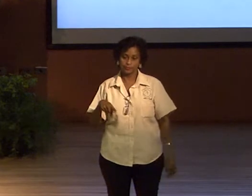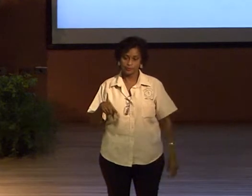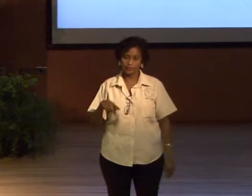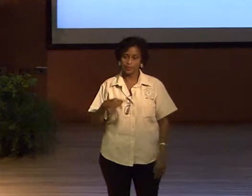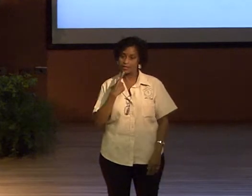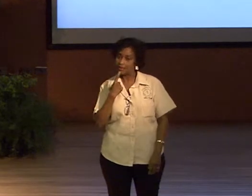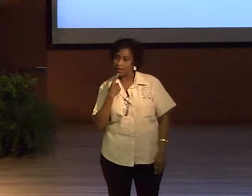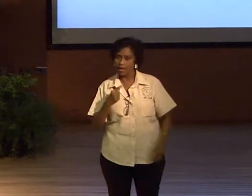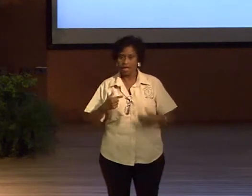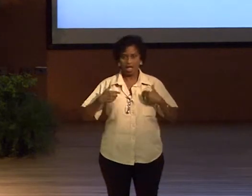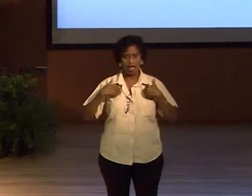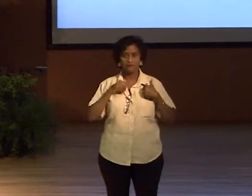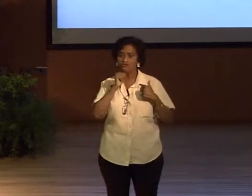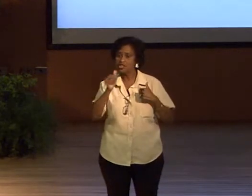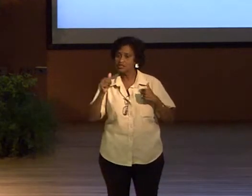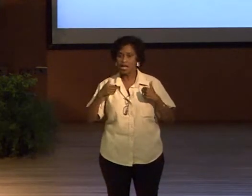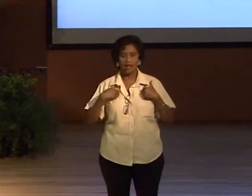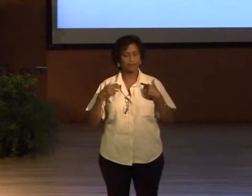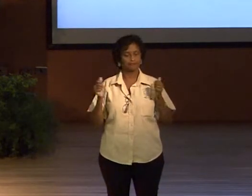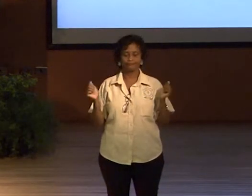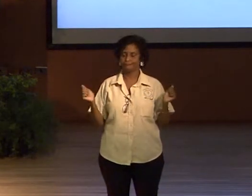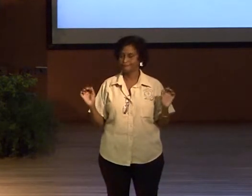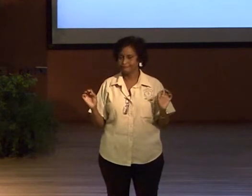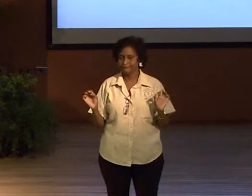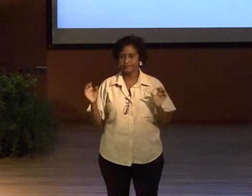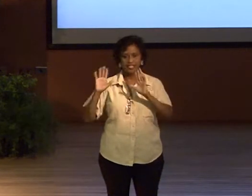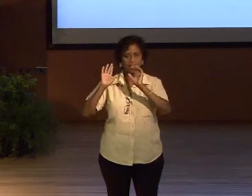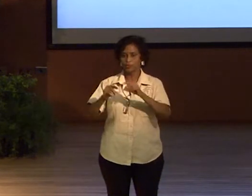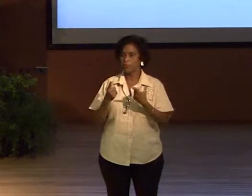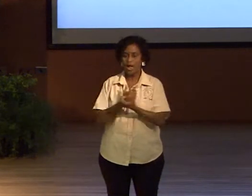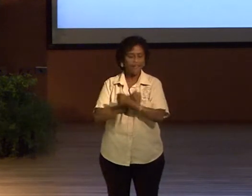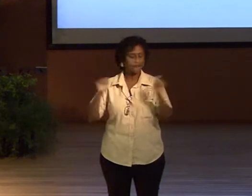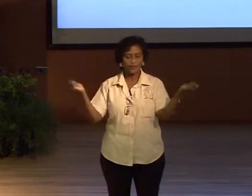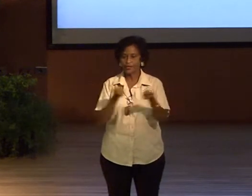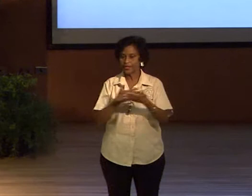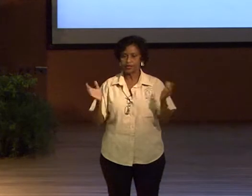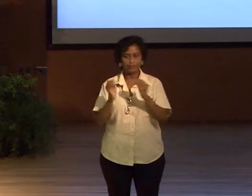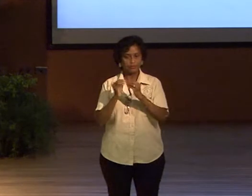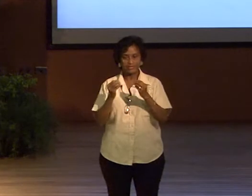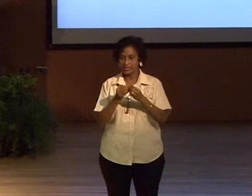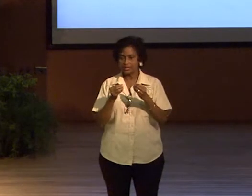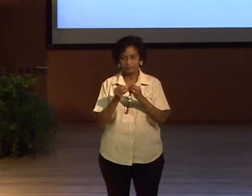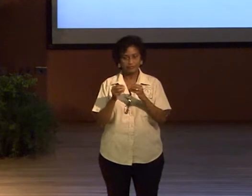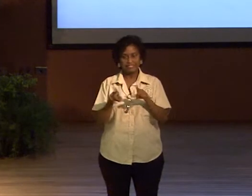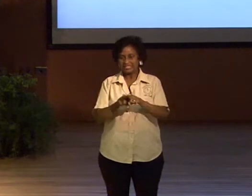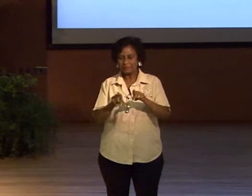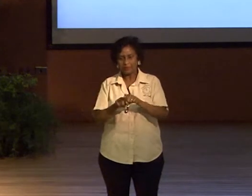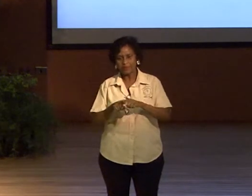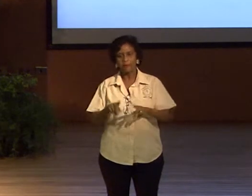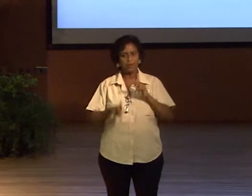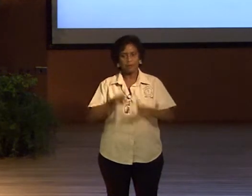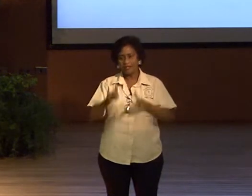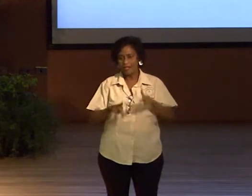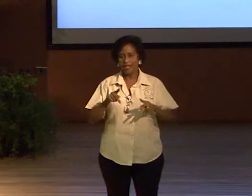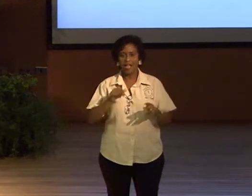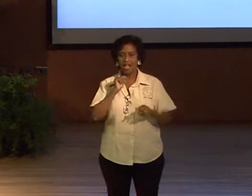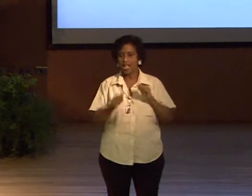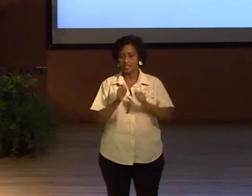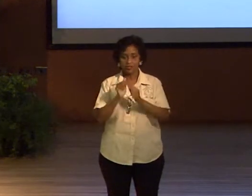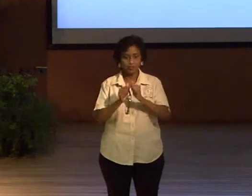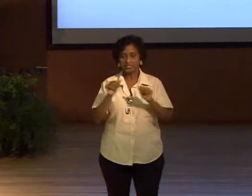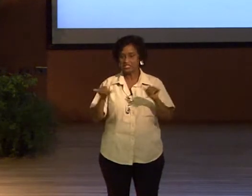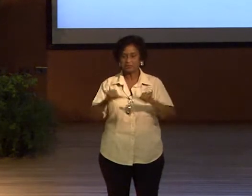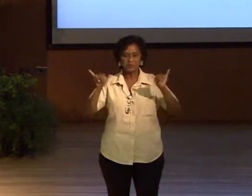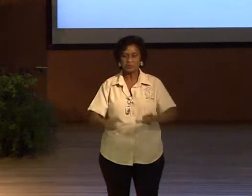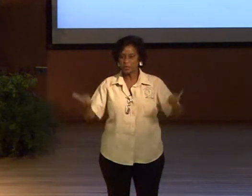not disabled. He said that there's nothing I can do that able-bodied athletes can do. He said some people view themselves